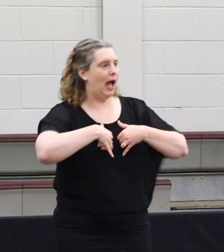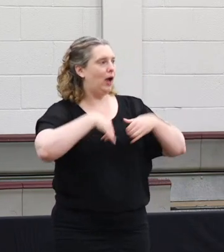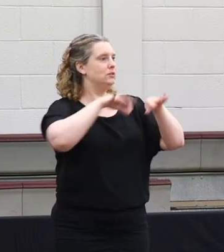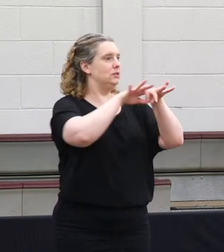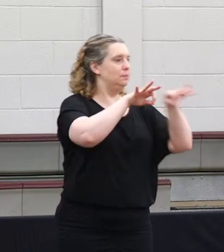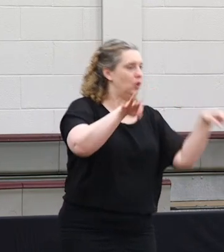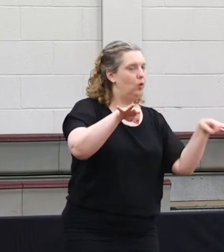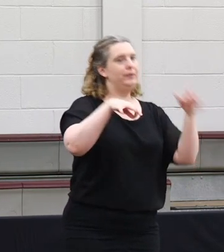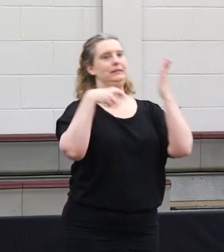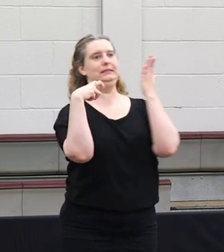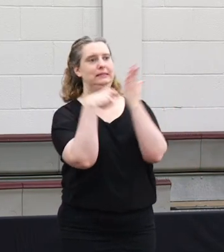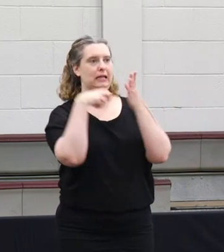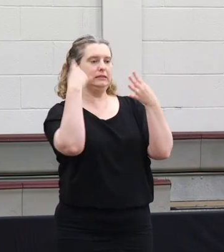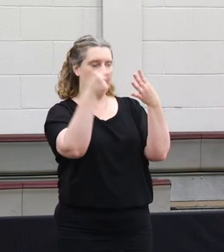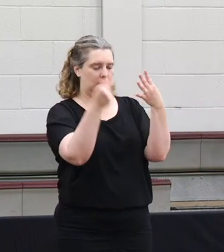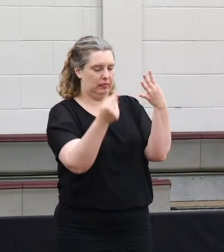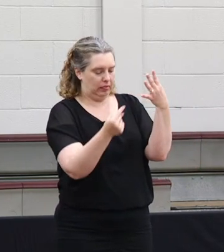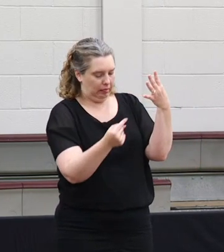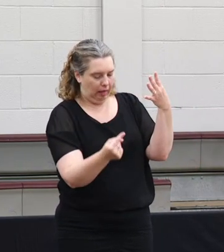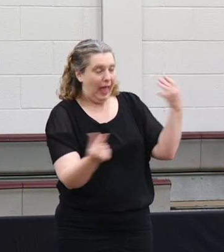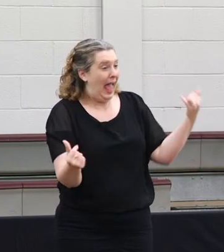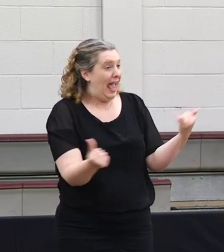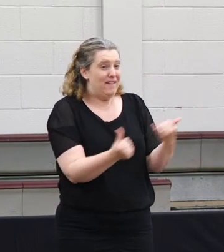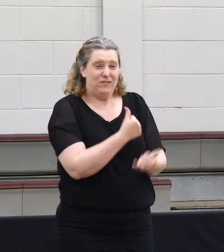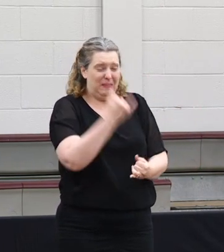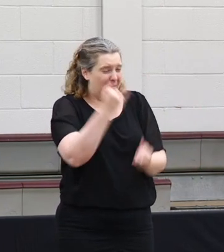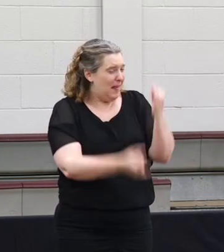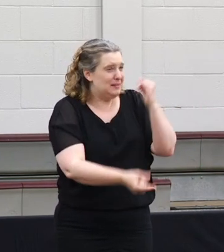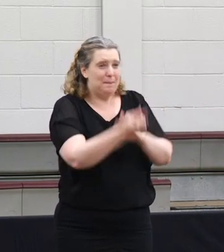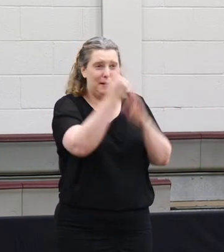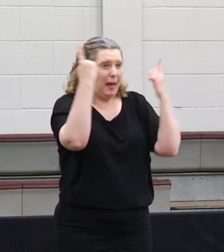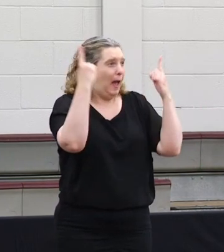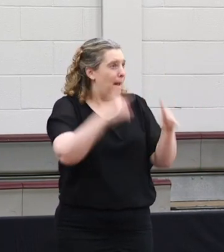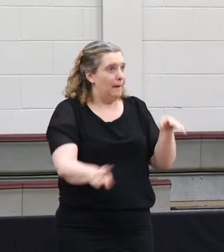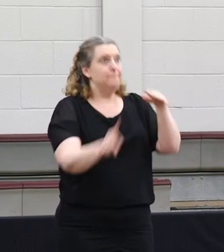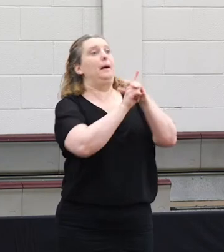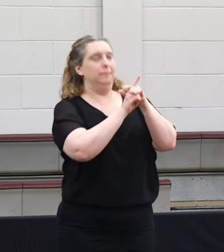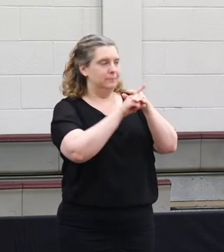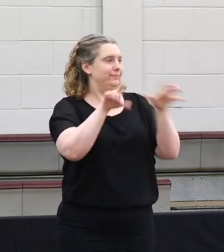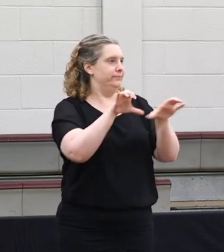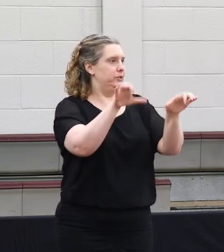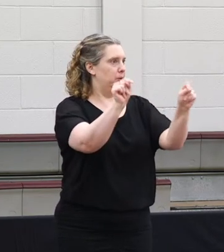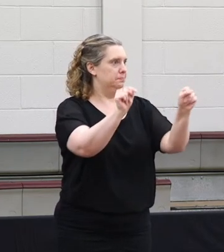diplomas and tickets and dealing with every other last minute issue that arose.